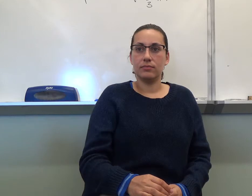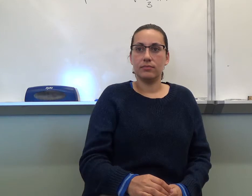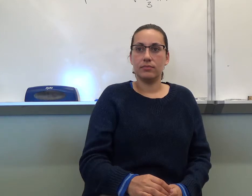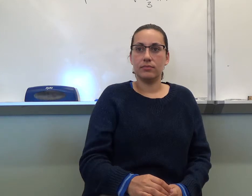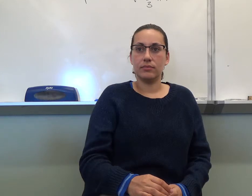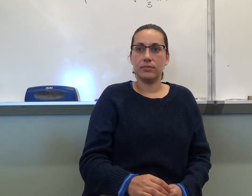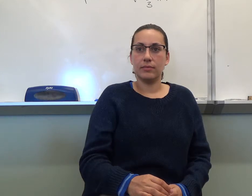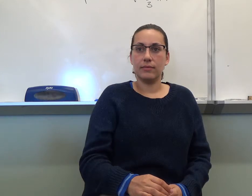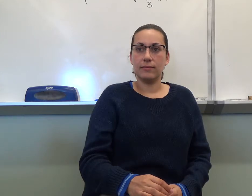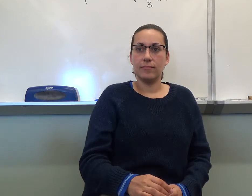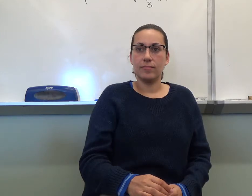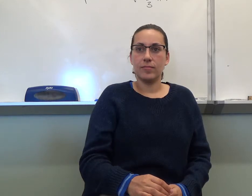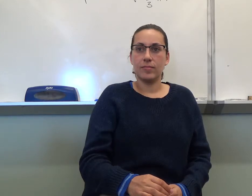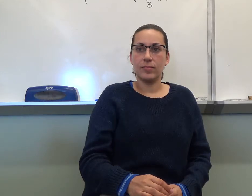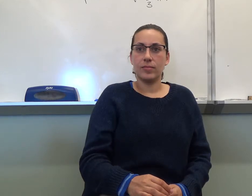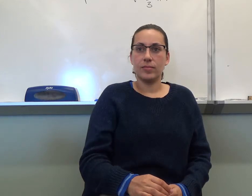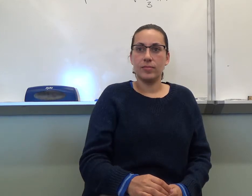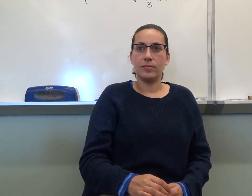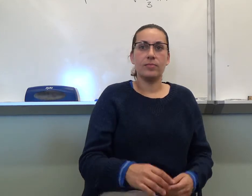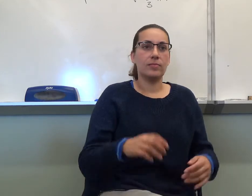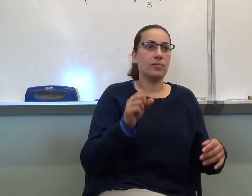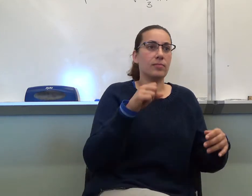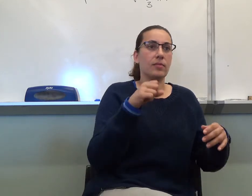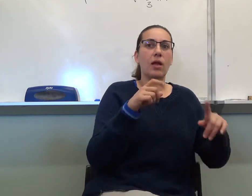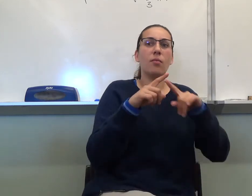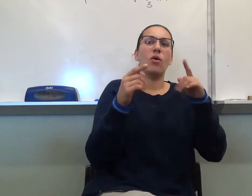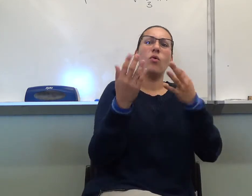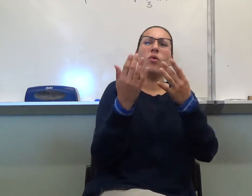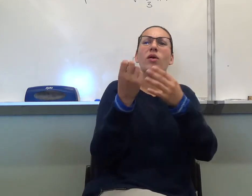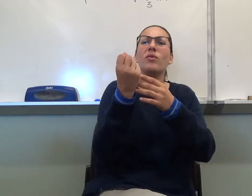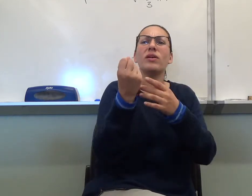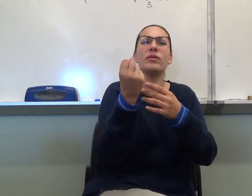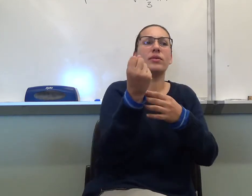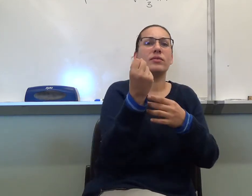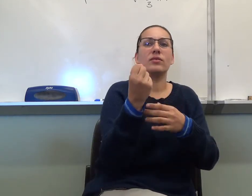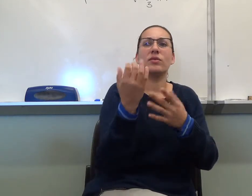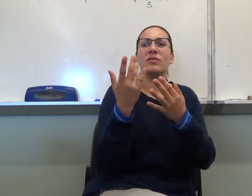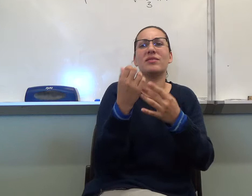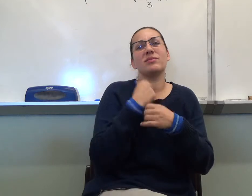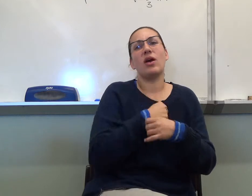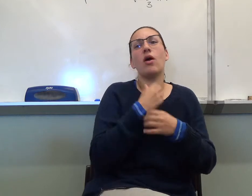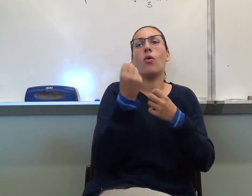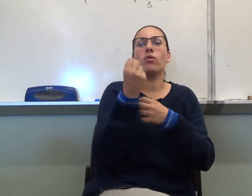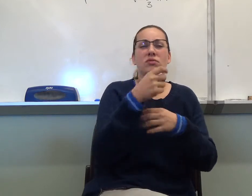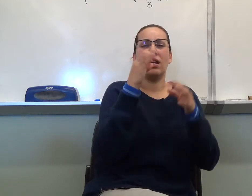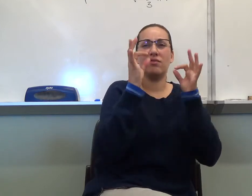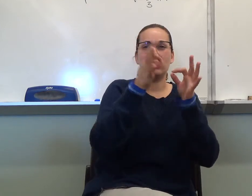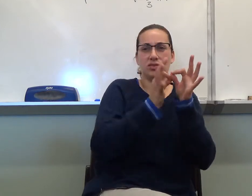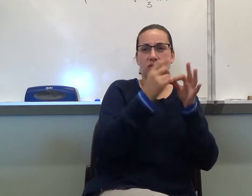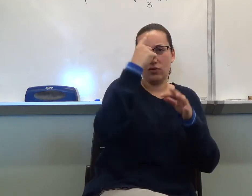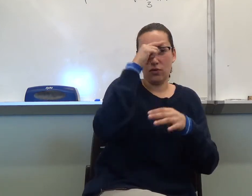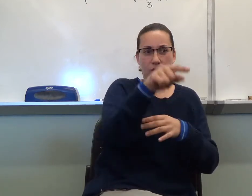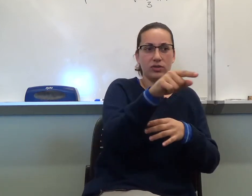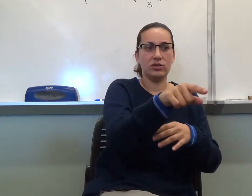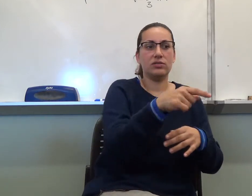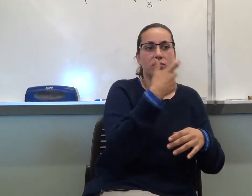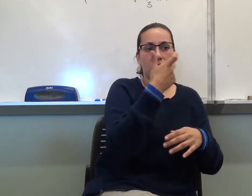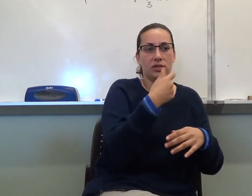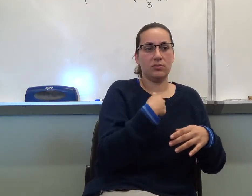ensures that you're going to get the right answer. If you don't put in the parentheses, in this particular case, you probably will still get the right answer. But if you